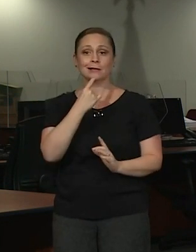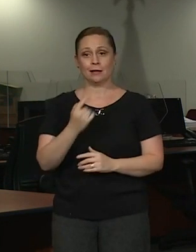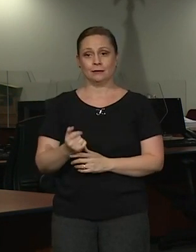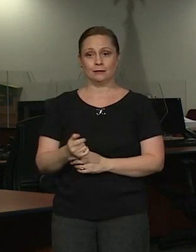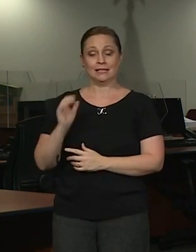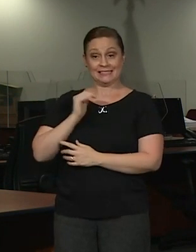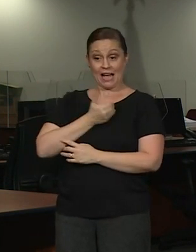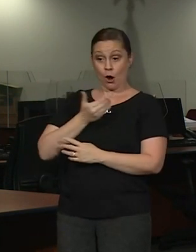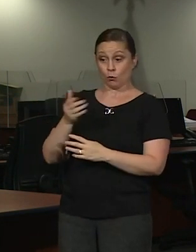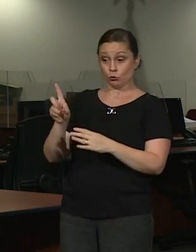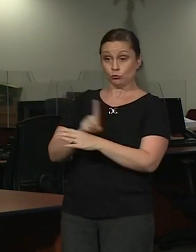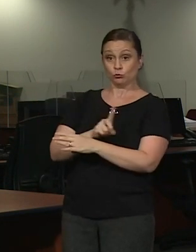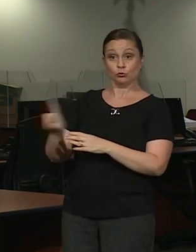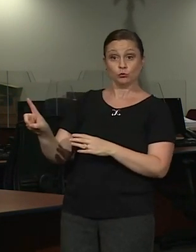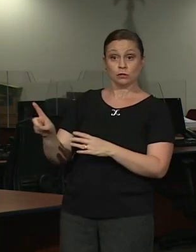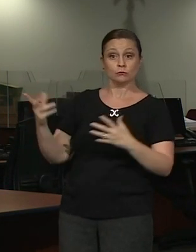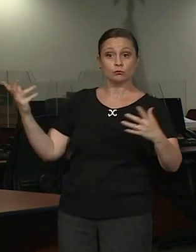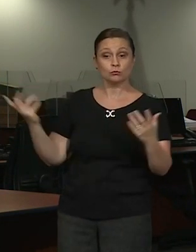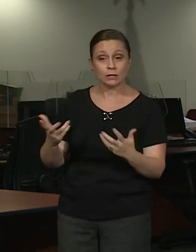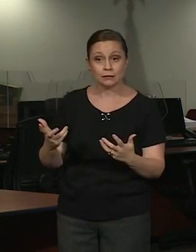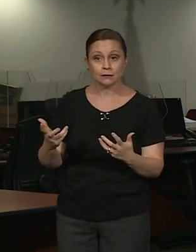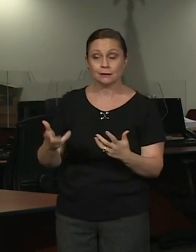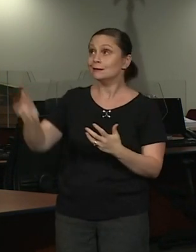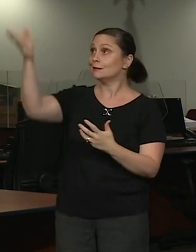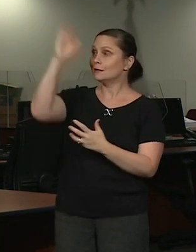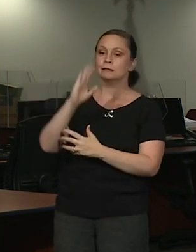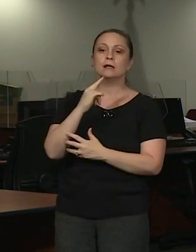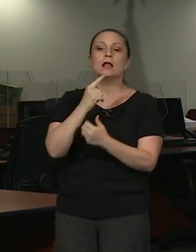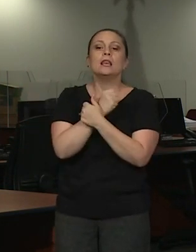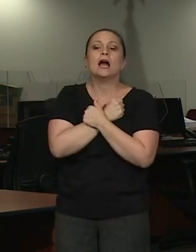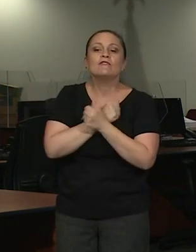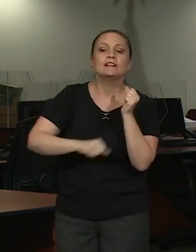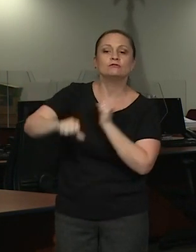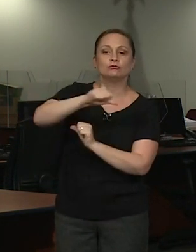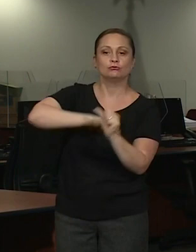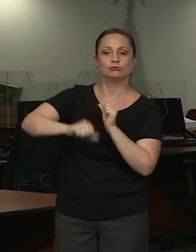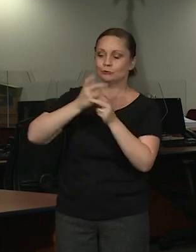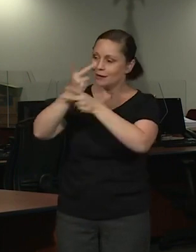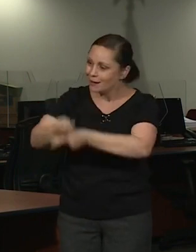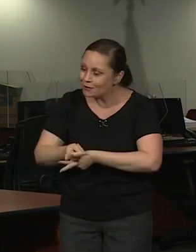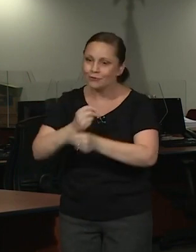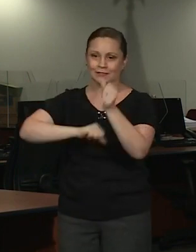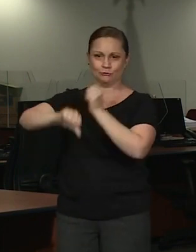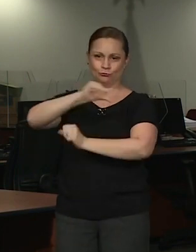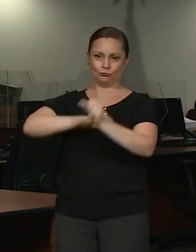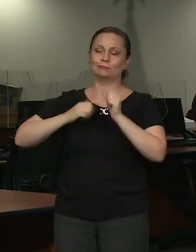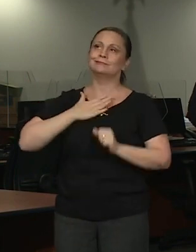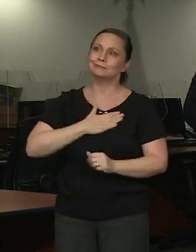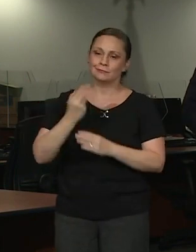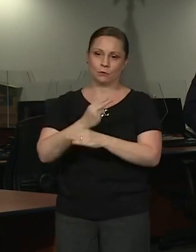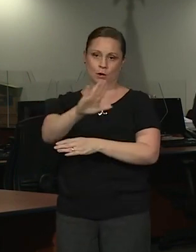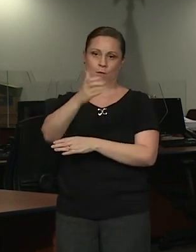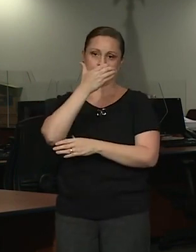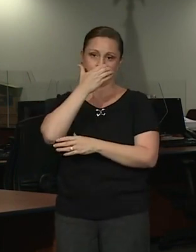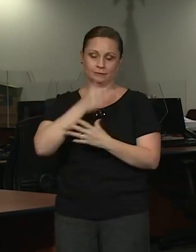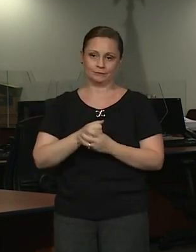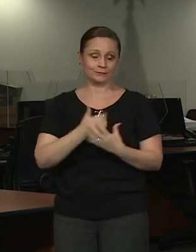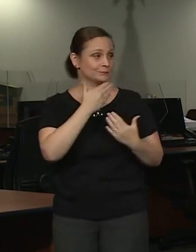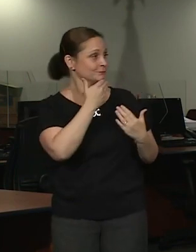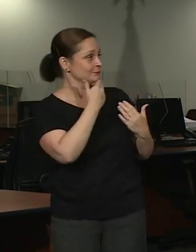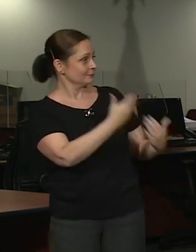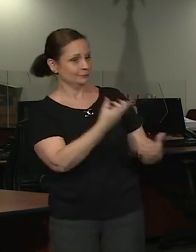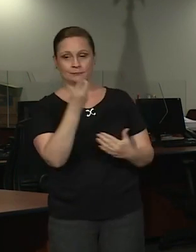authority is that we love one another and we care for one another. Please wear your masks. Thank you, Dr.